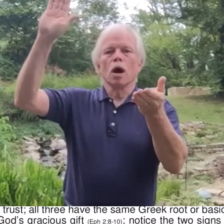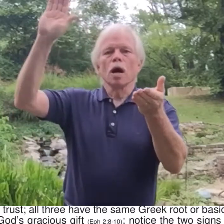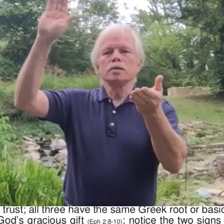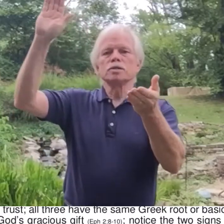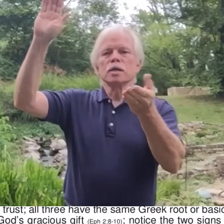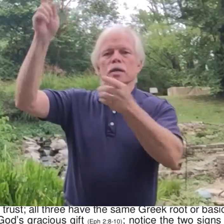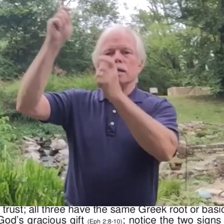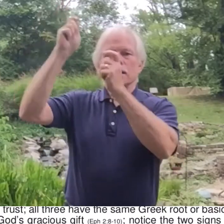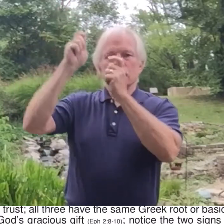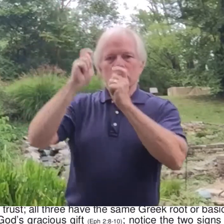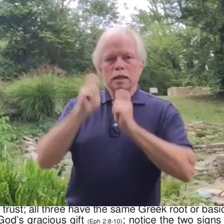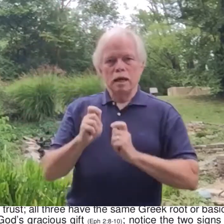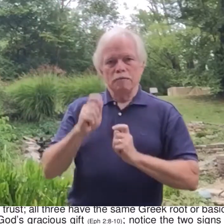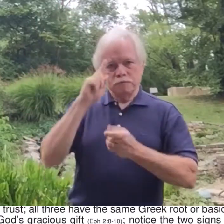God's gift.